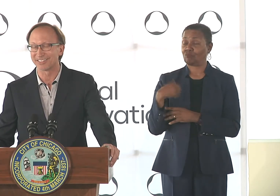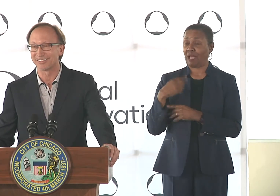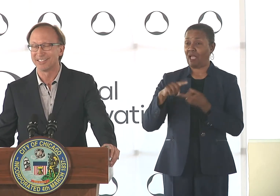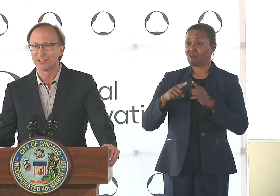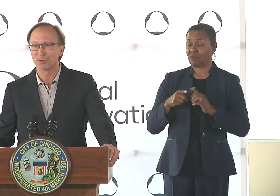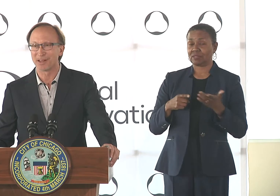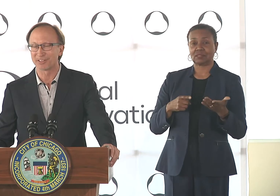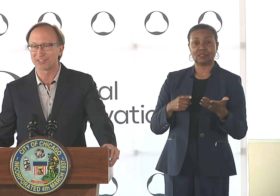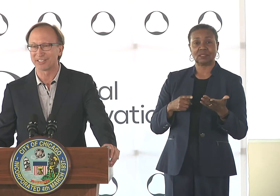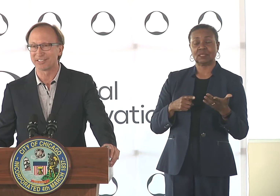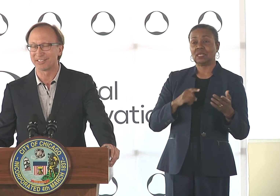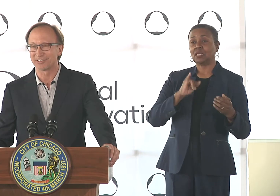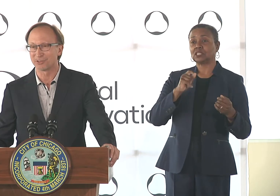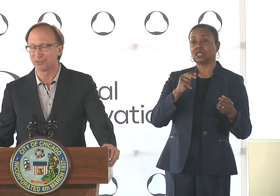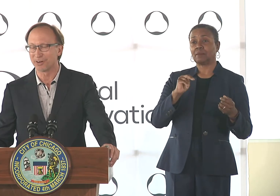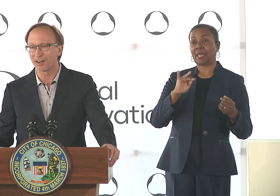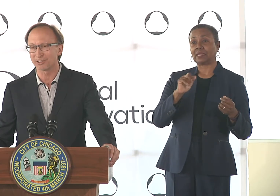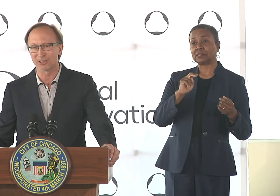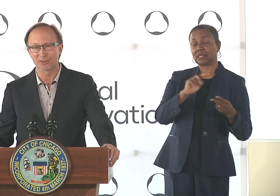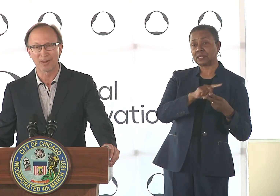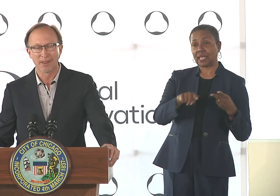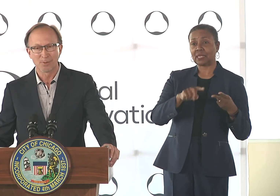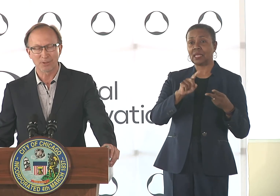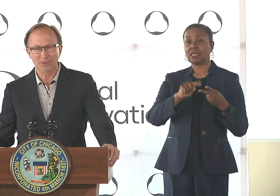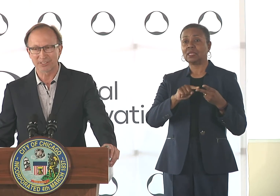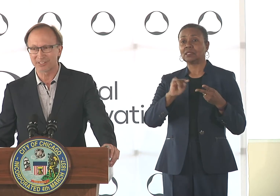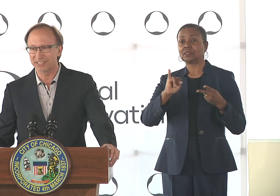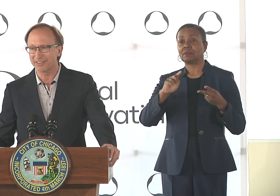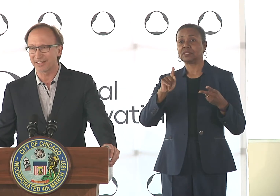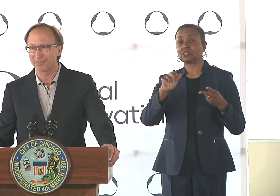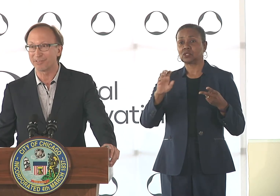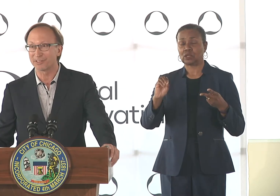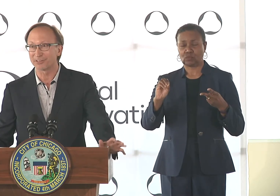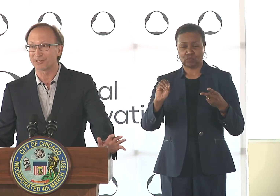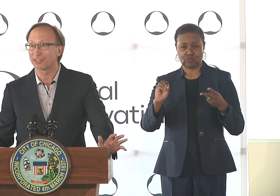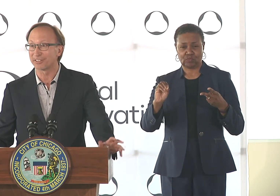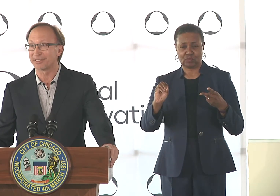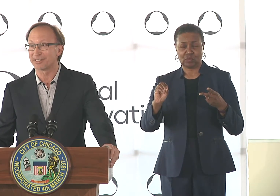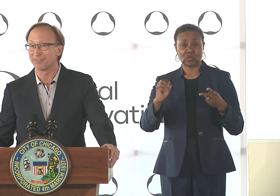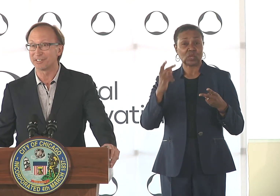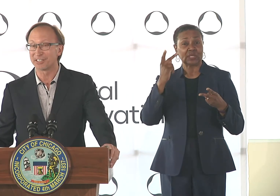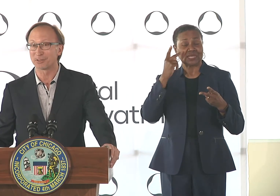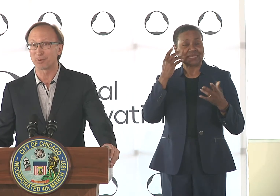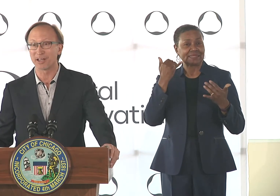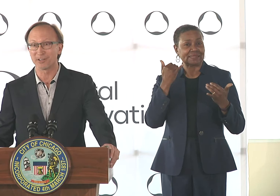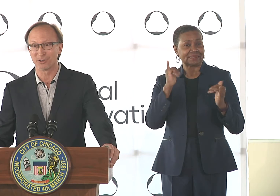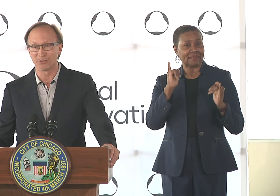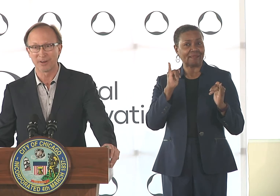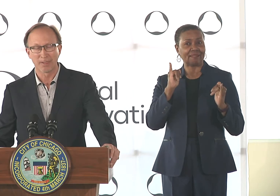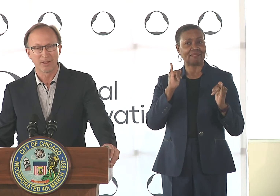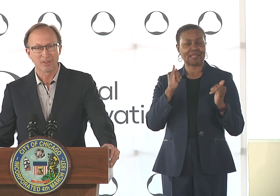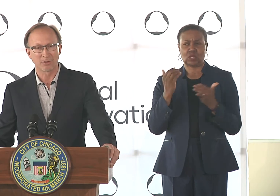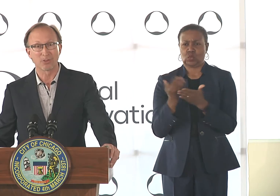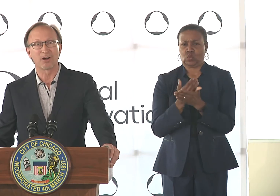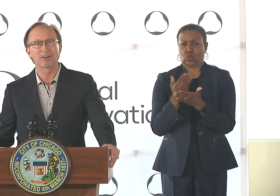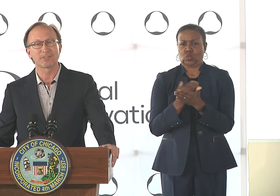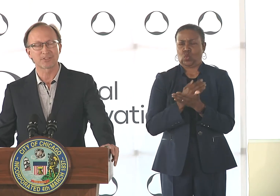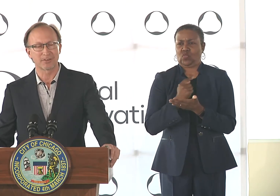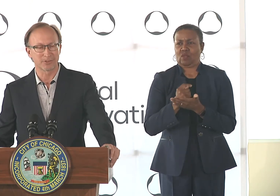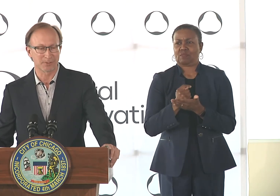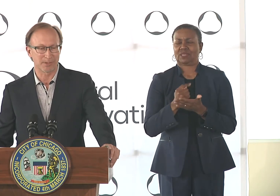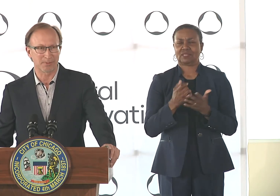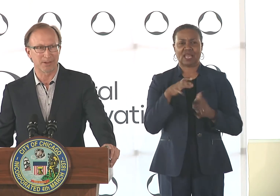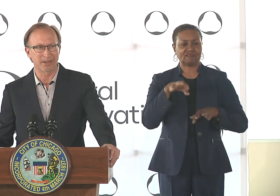friends, Jim Allison and Tasuku Hanjo, but you can see that the field is still in its infancy. It's brand new. There are a lot